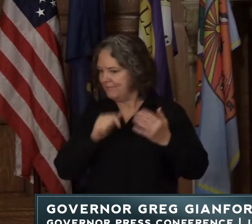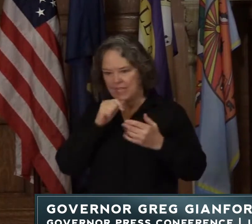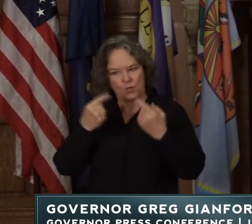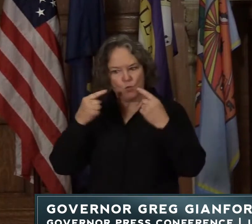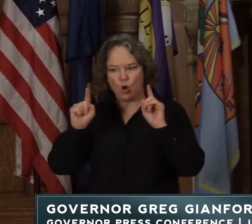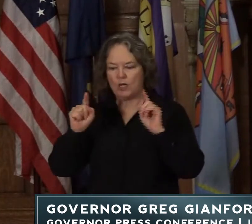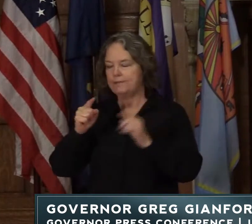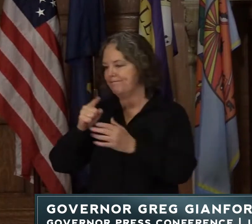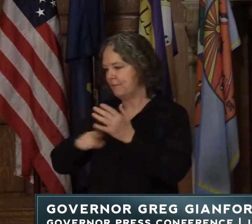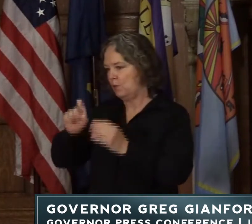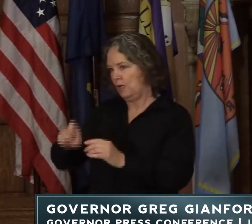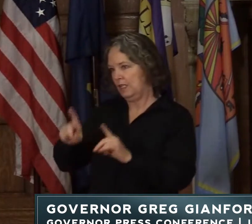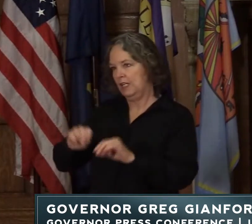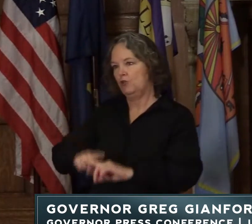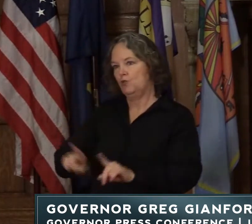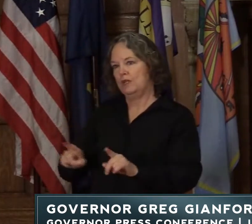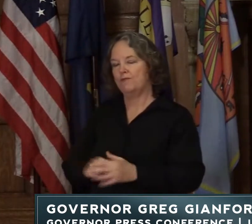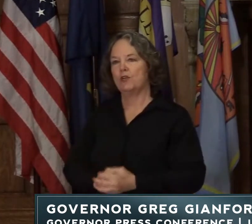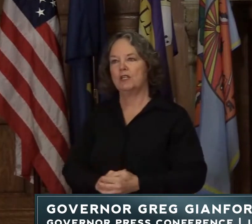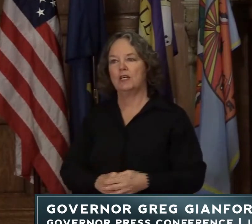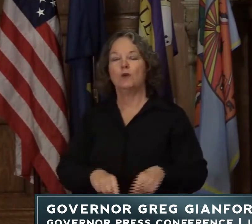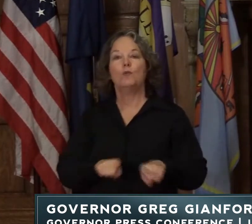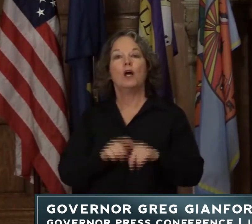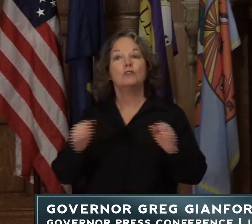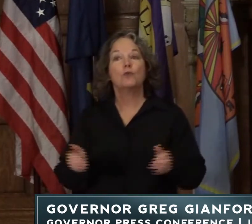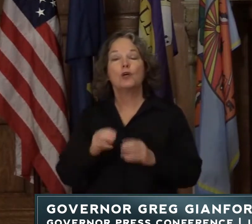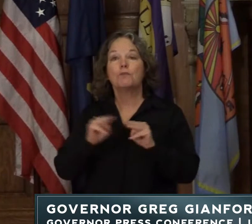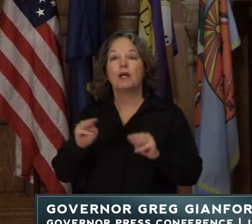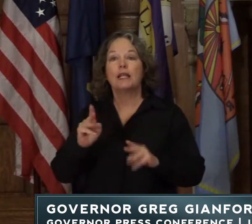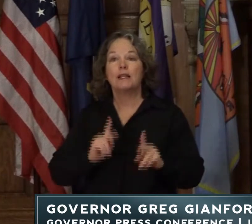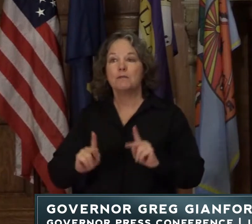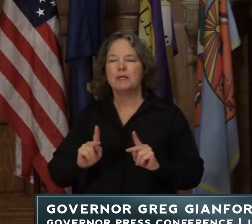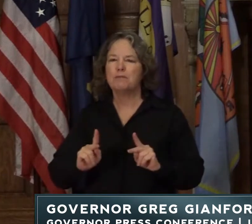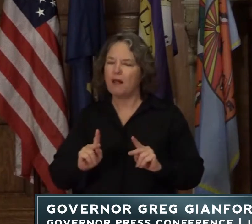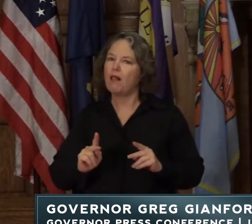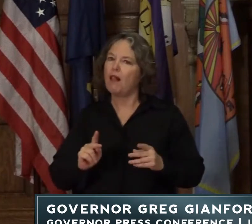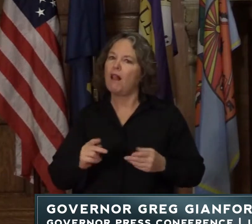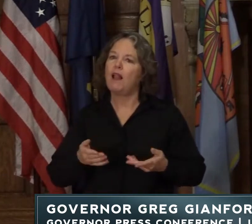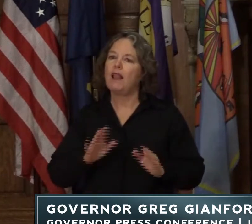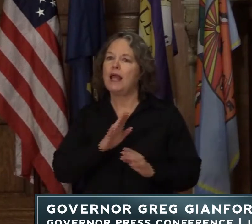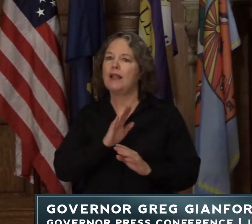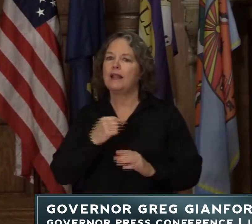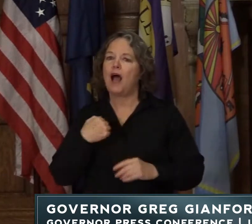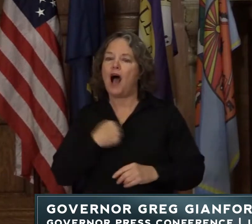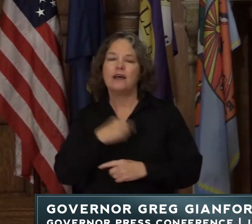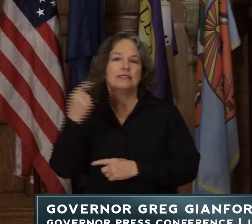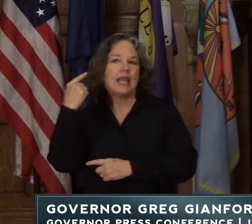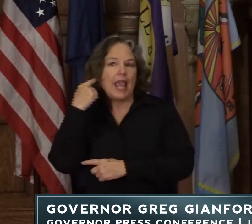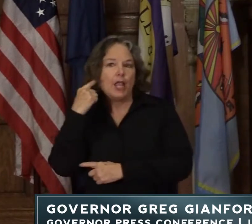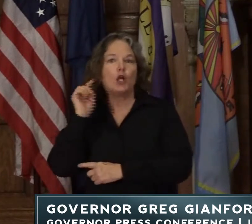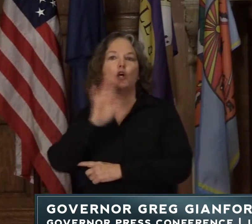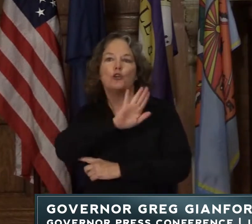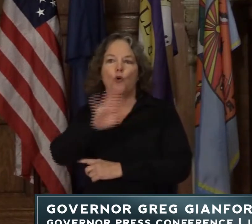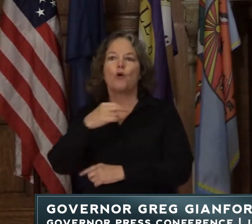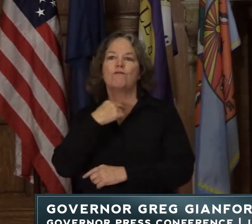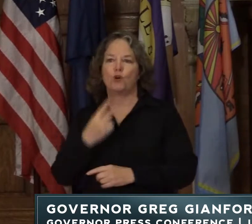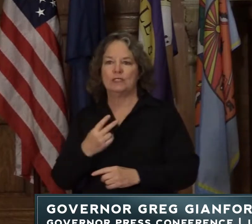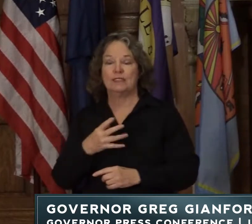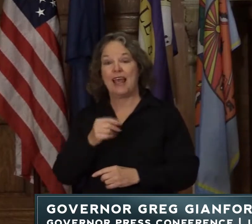differently. We also encouraged Montanans to have their voices heard as well, and they reached out to